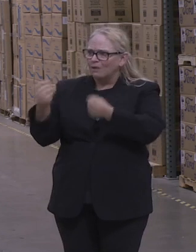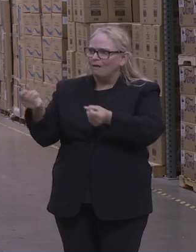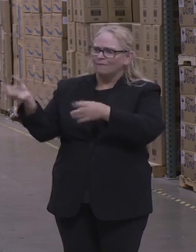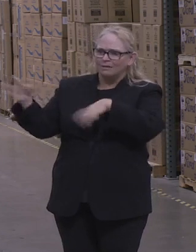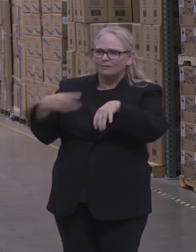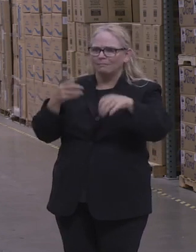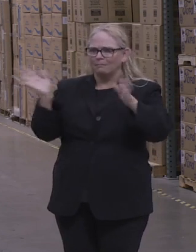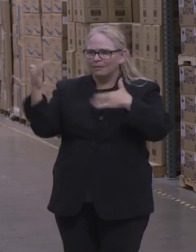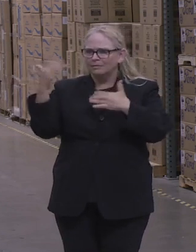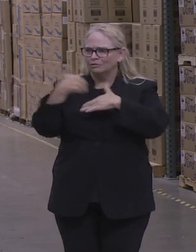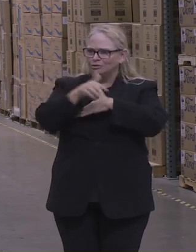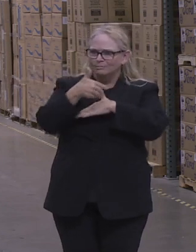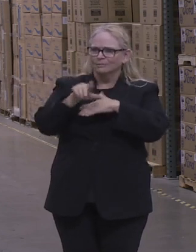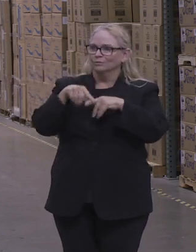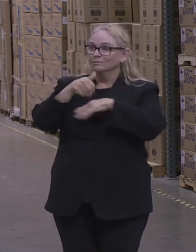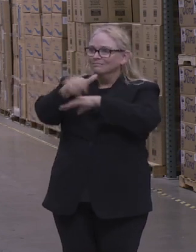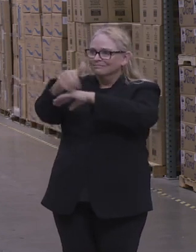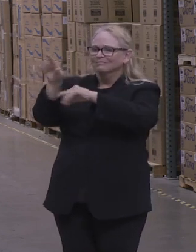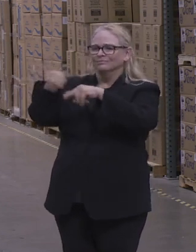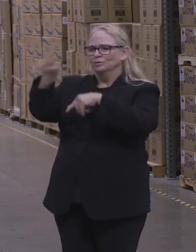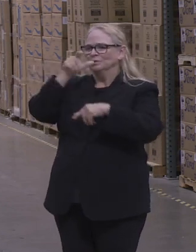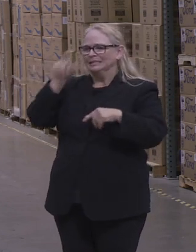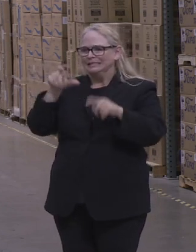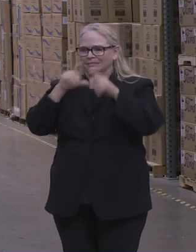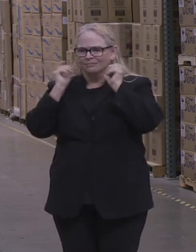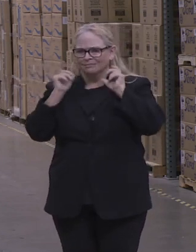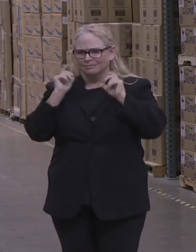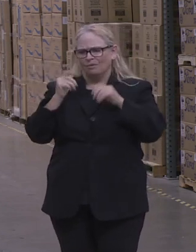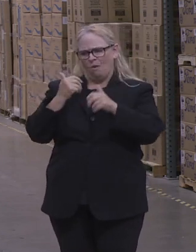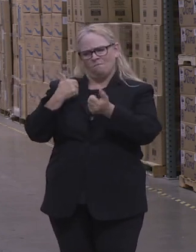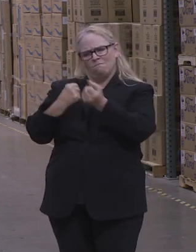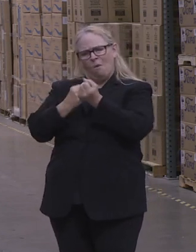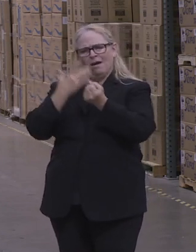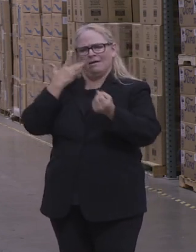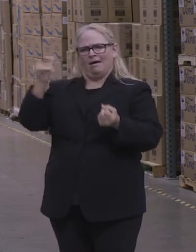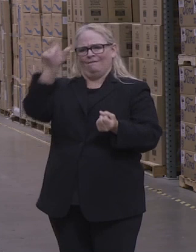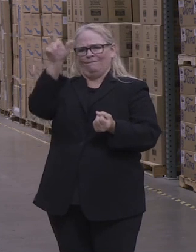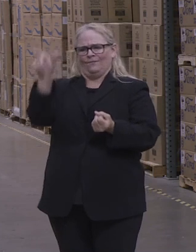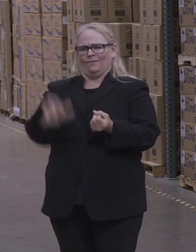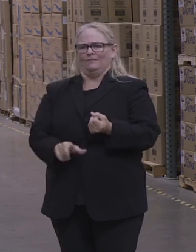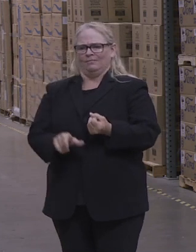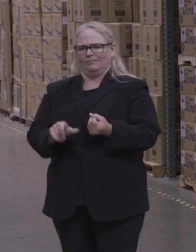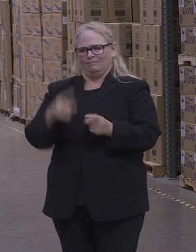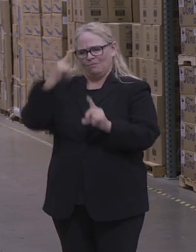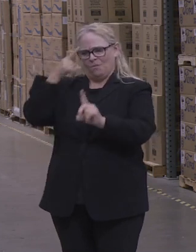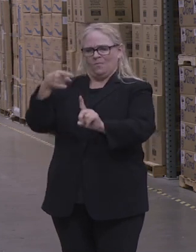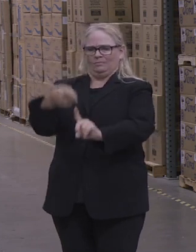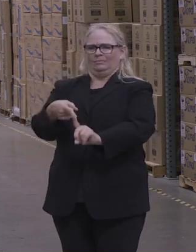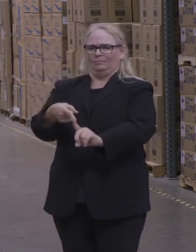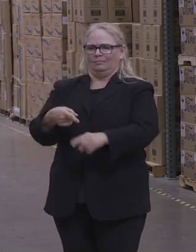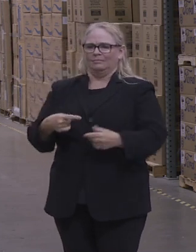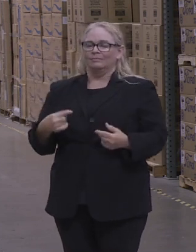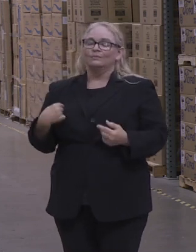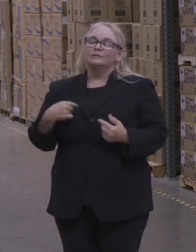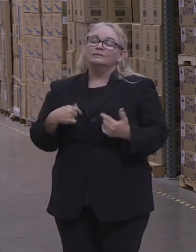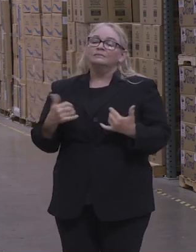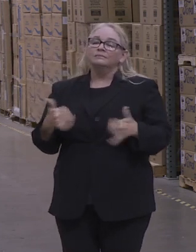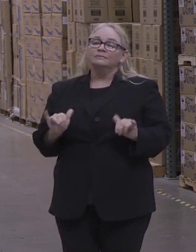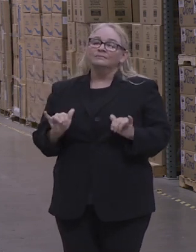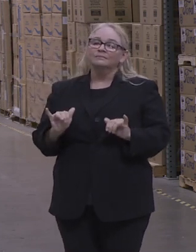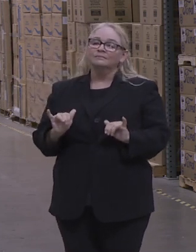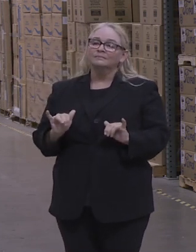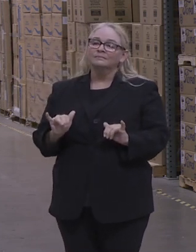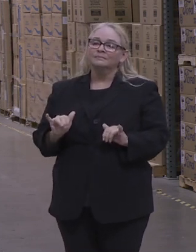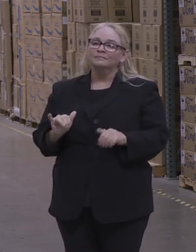this in a responsive way, and that is I still continue to get calls from